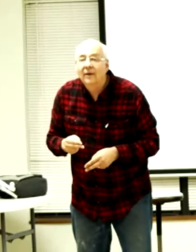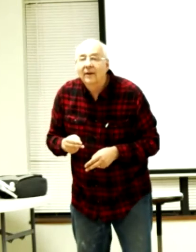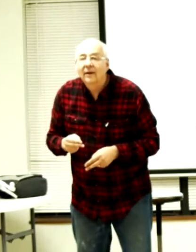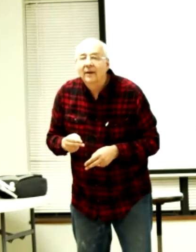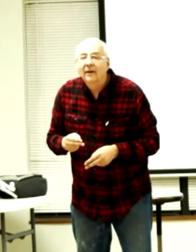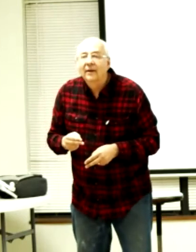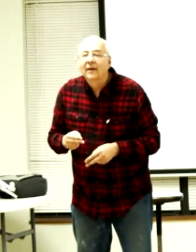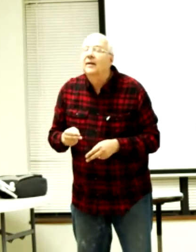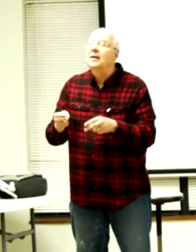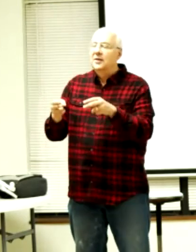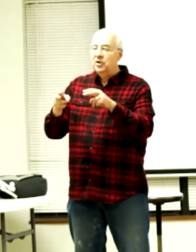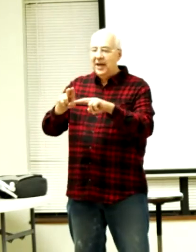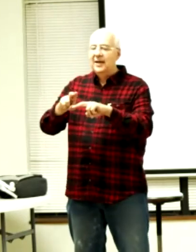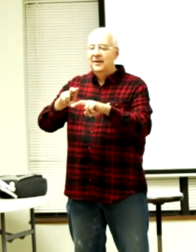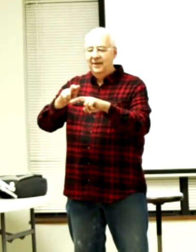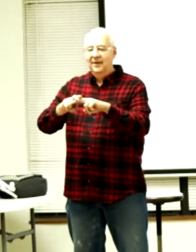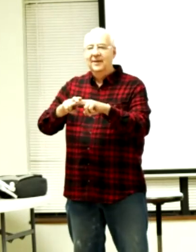and name mixed up. Sit,